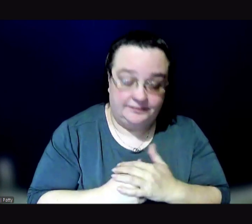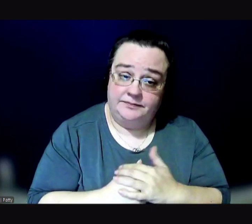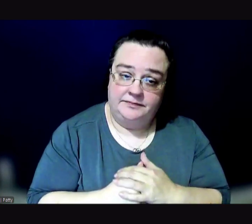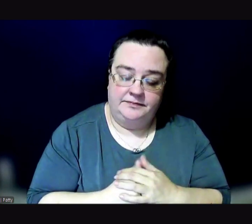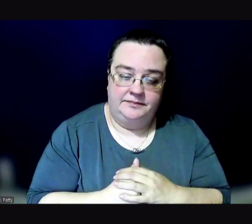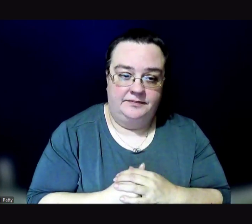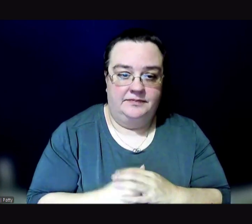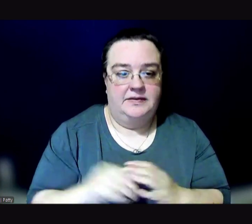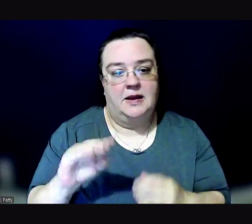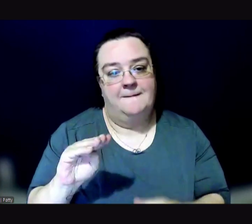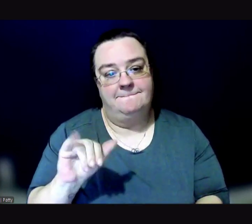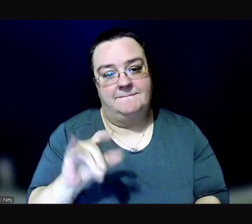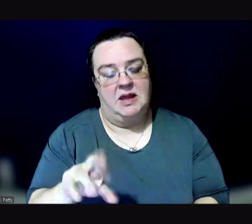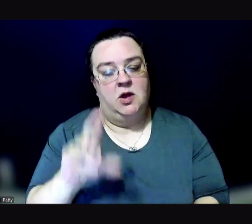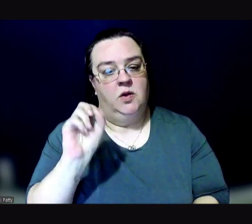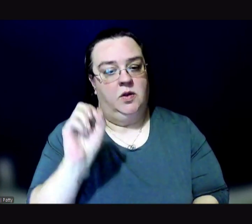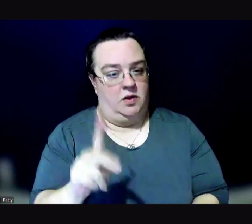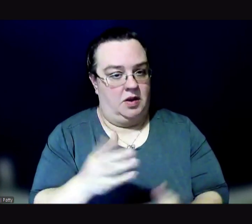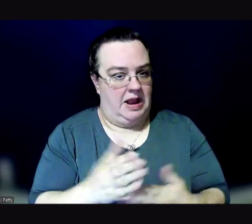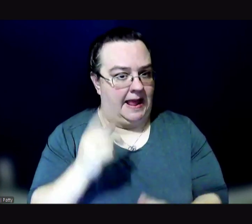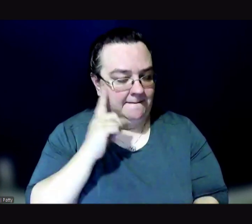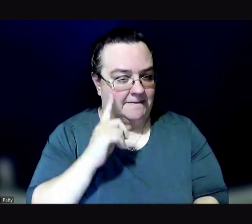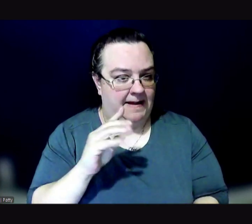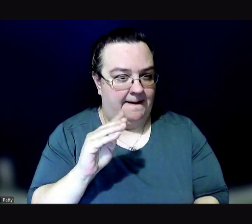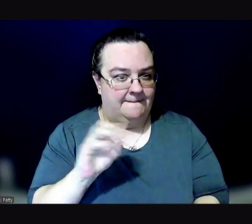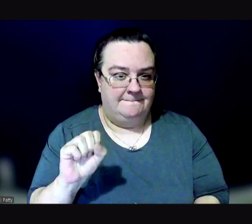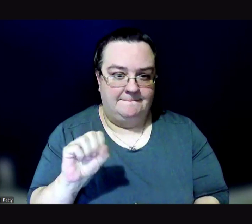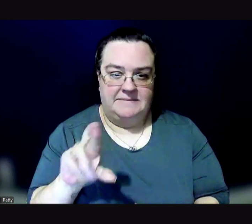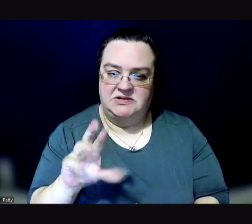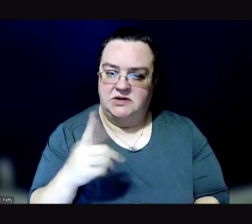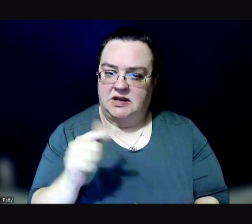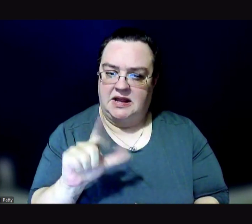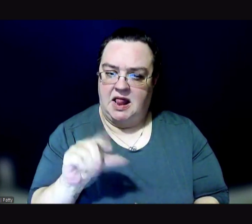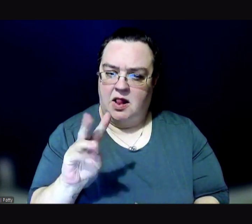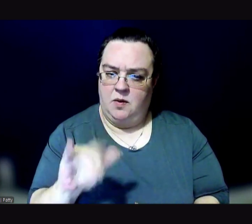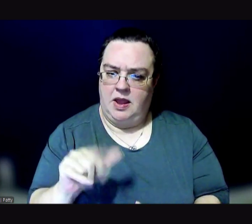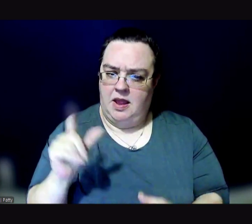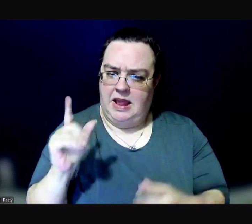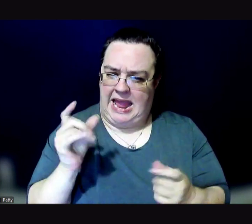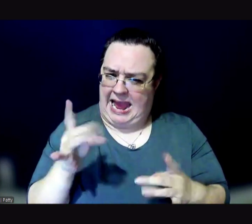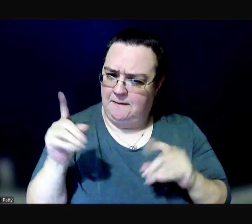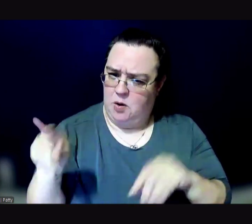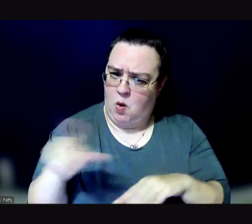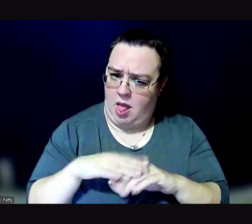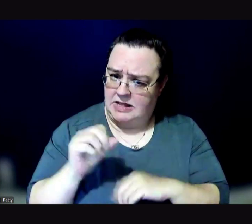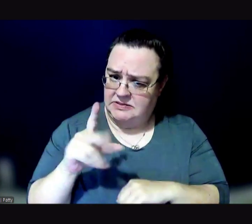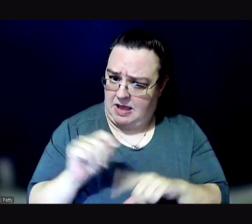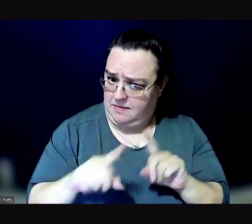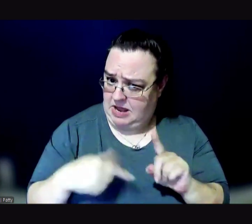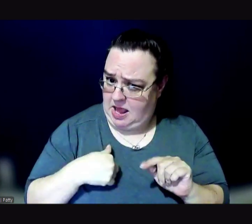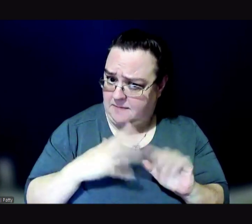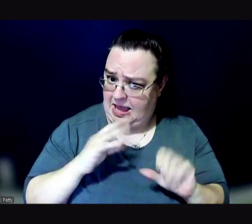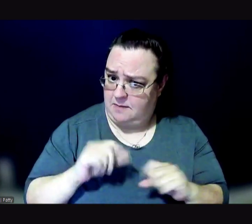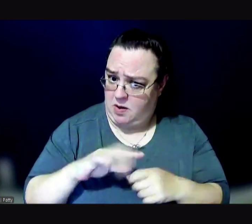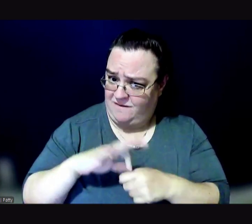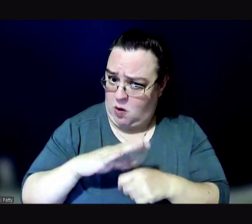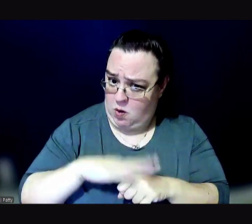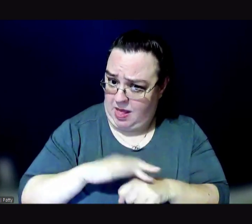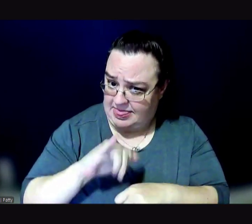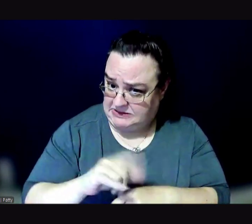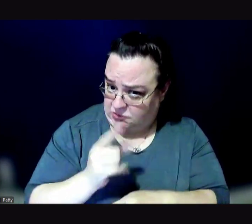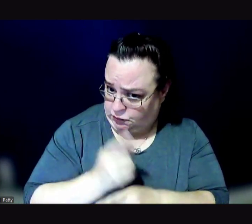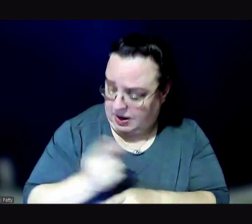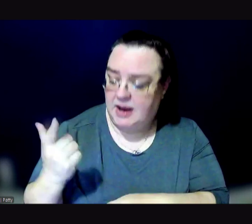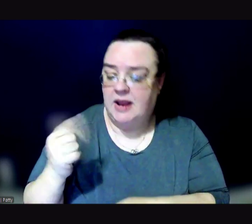All right, and I believe, Mr. Galloway, I hate to put you on the spot, but I believe I also get to vote on this. That is correct. All right, so